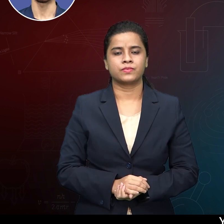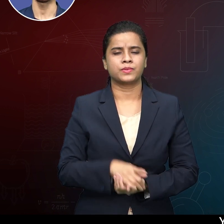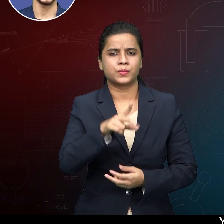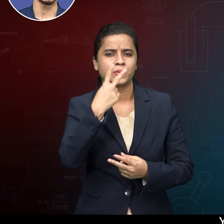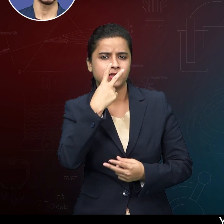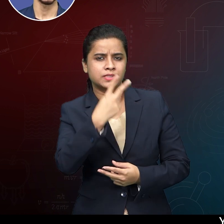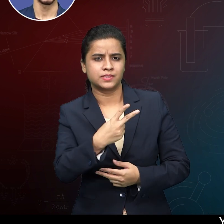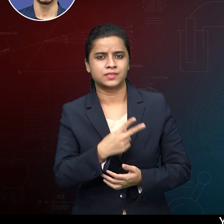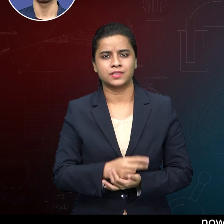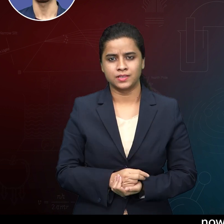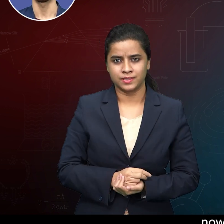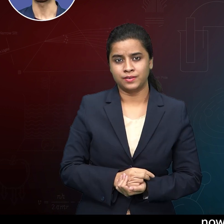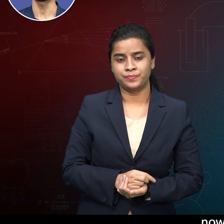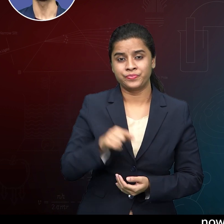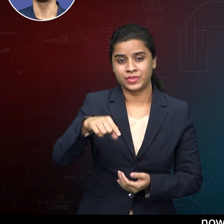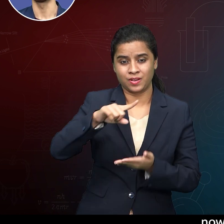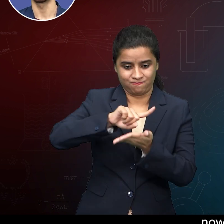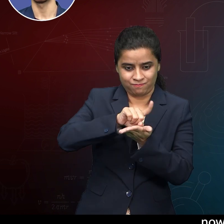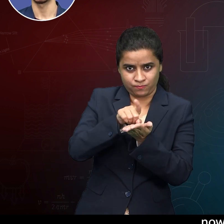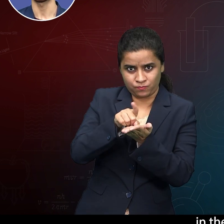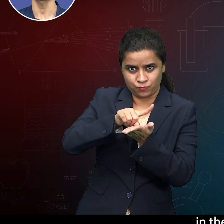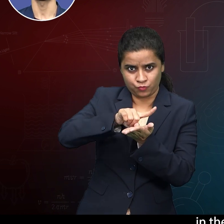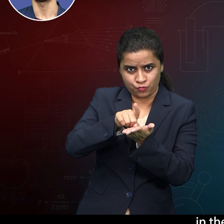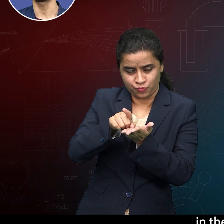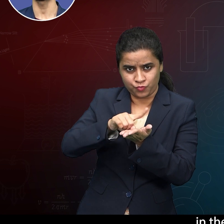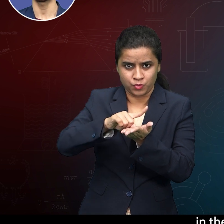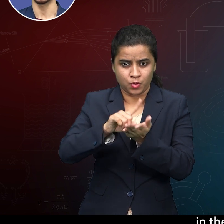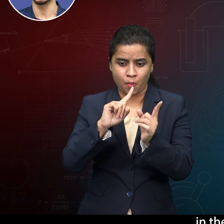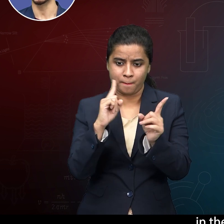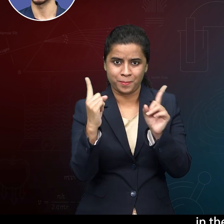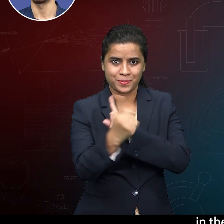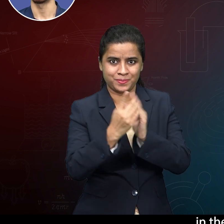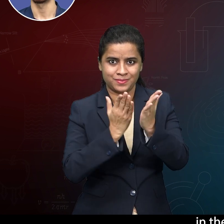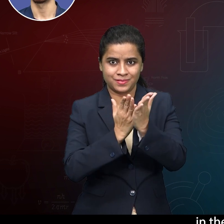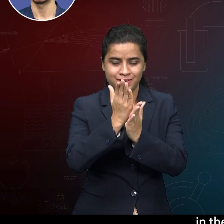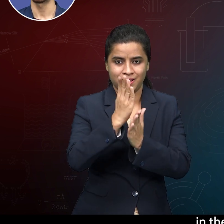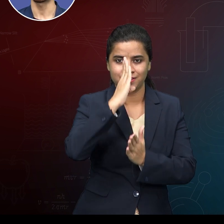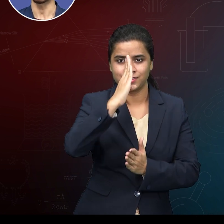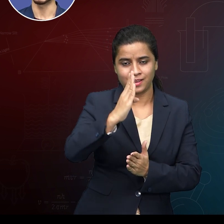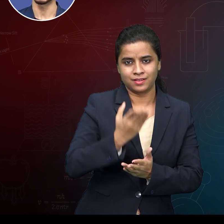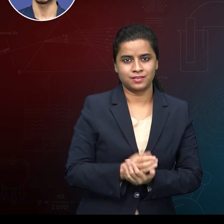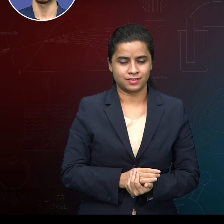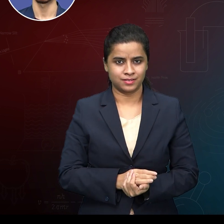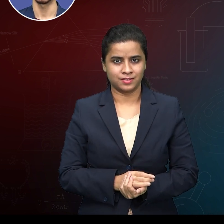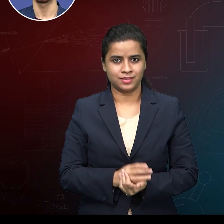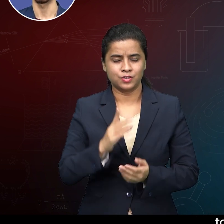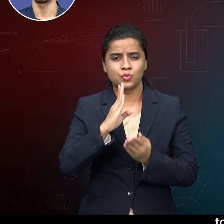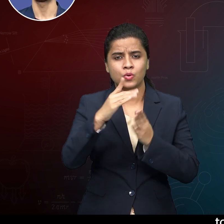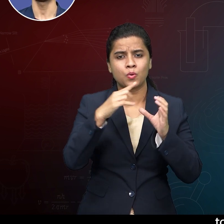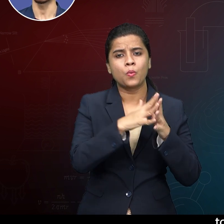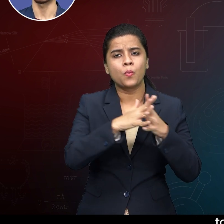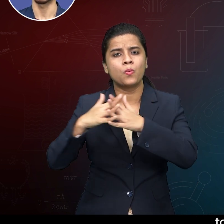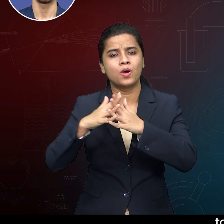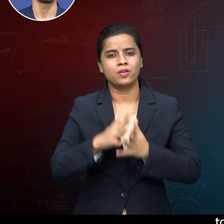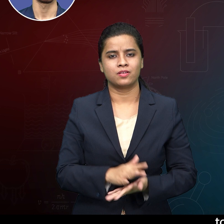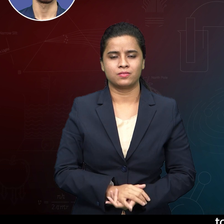You will see that now the needle moves in the opposite direction, that is, towards